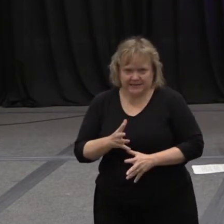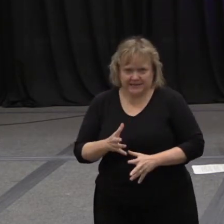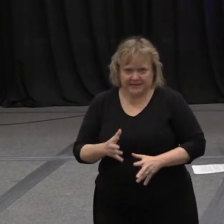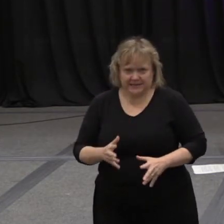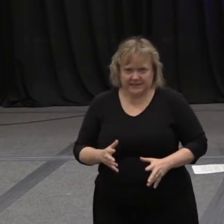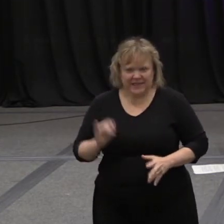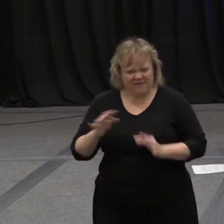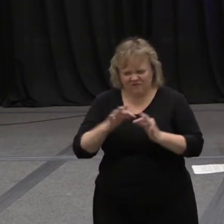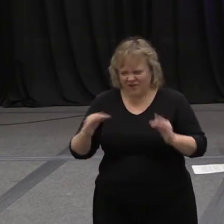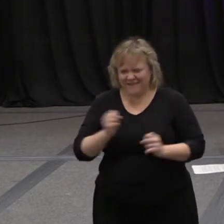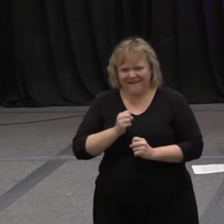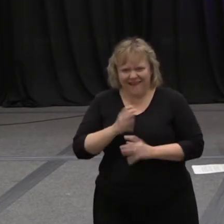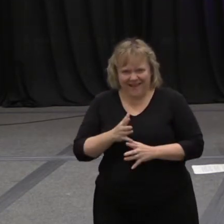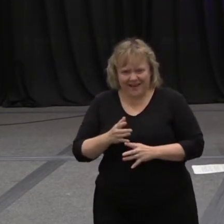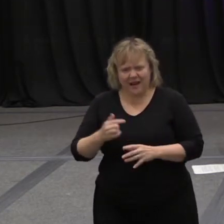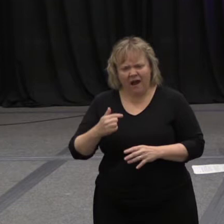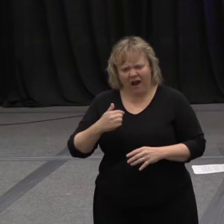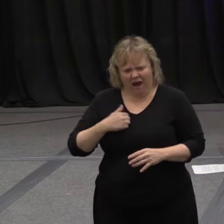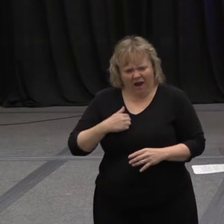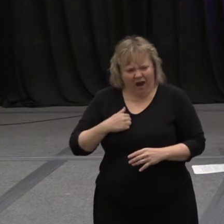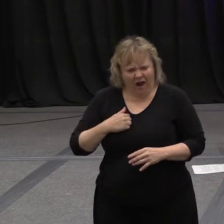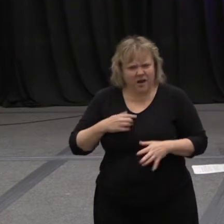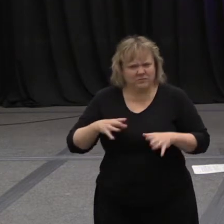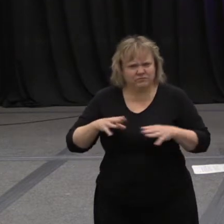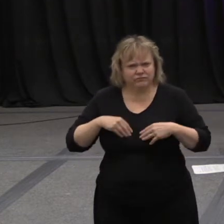I'm open to a lot of different interpretations.